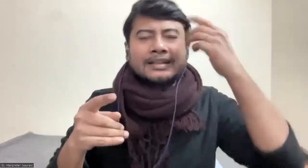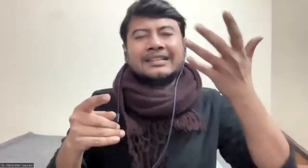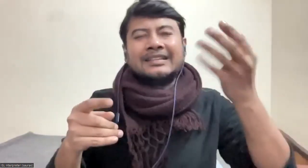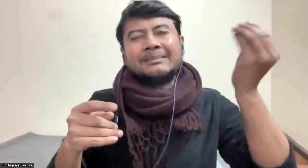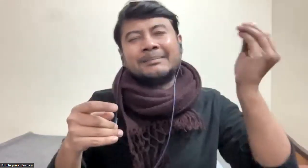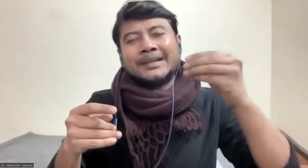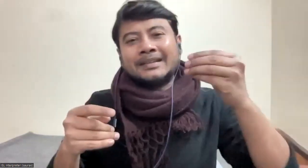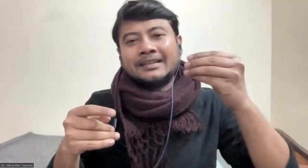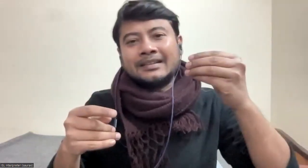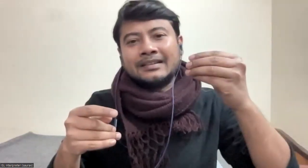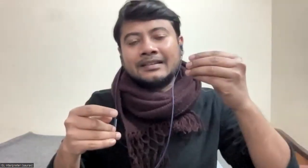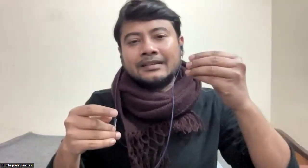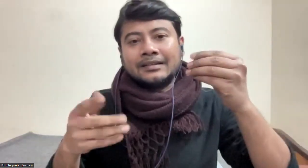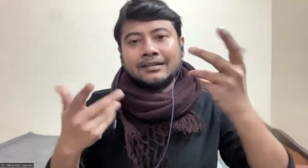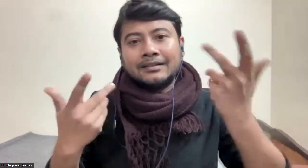discuss it with devotees. So